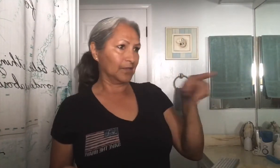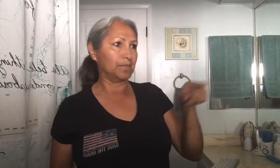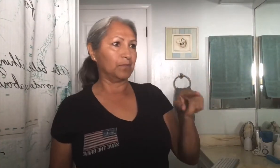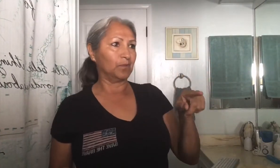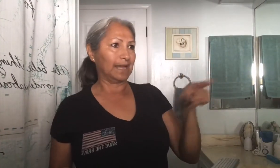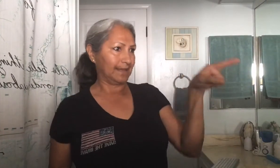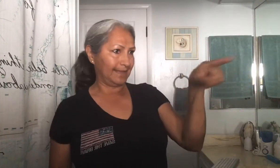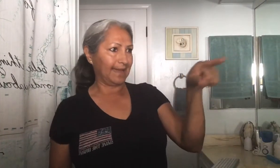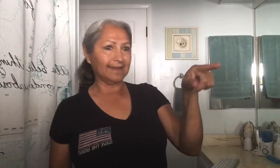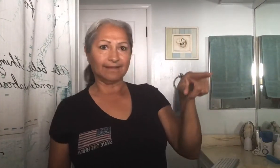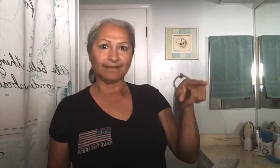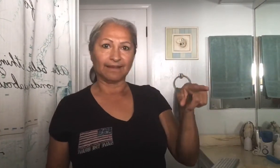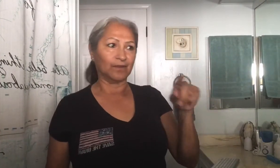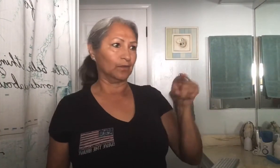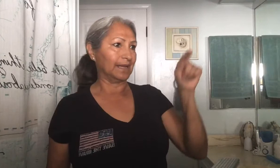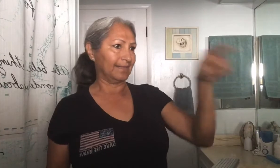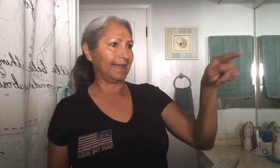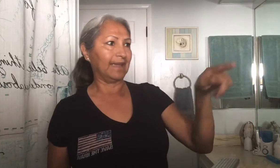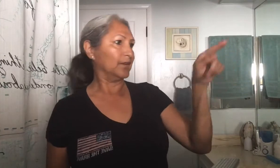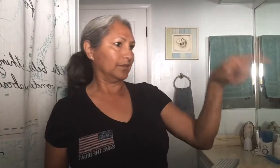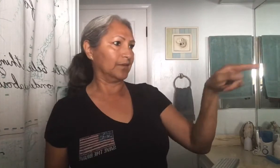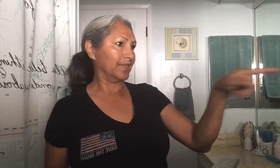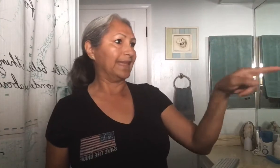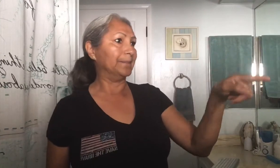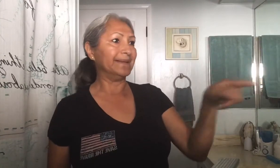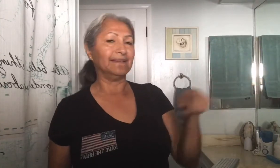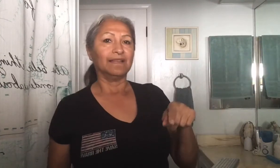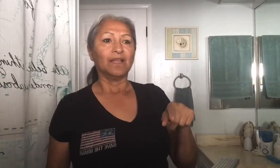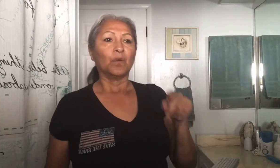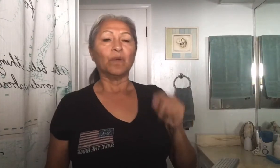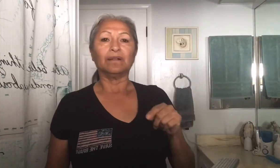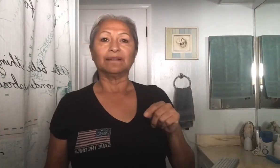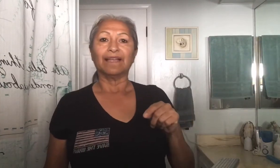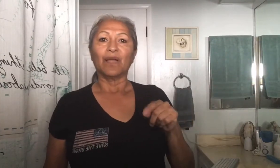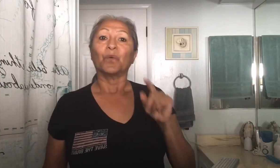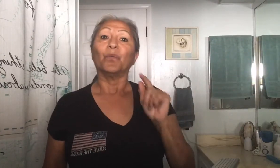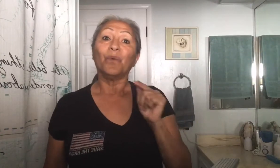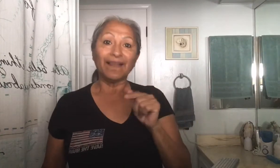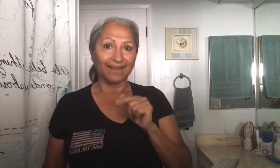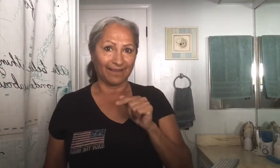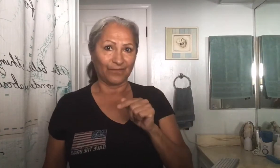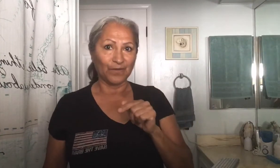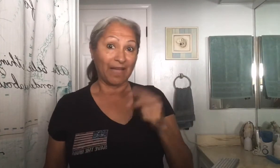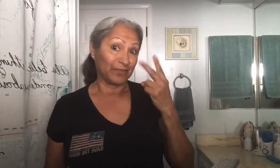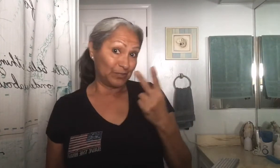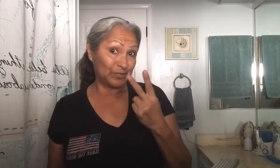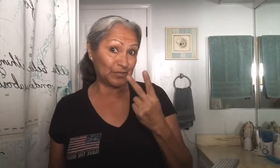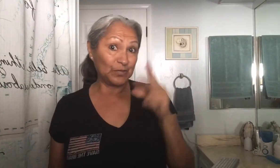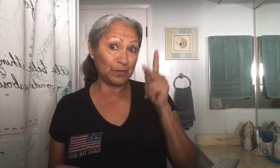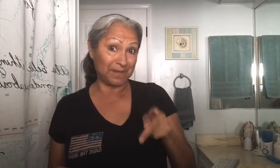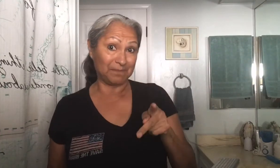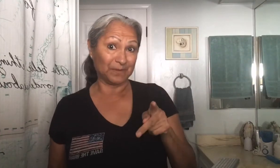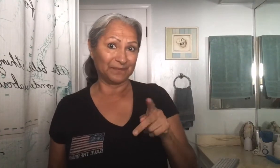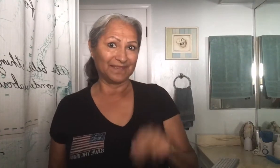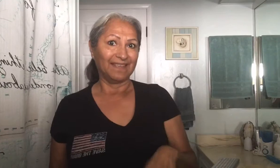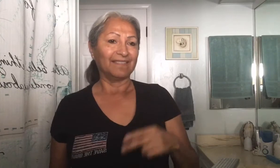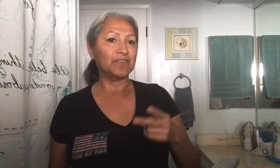people, like they, like they or them? Well, what if you have two people? Then you could